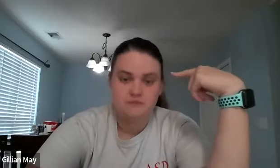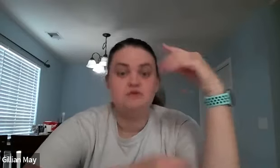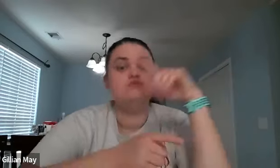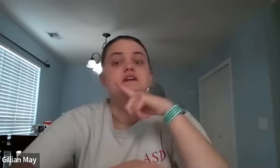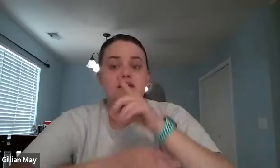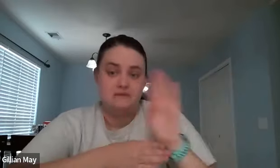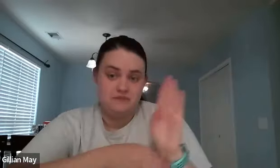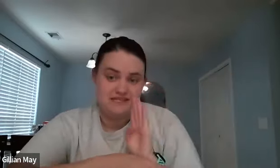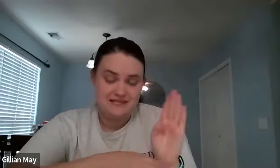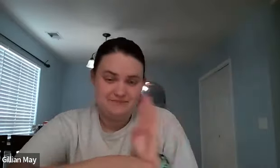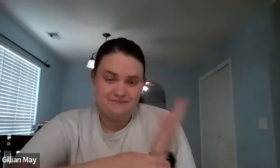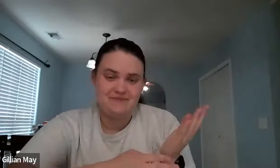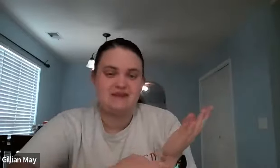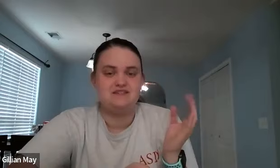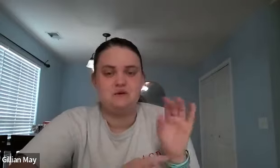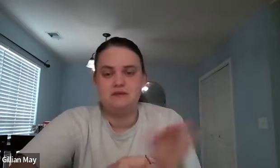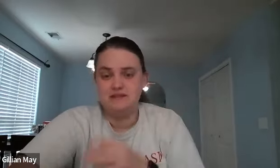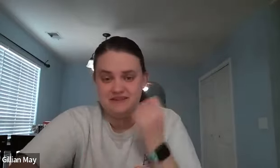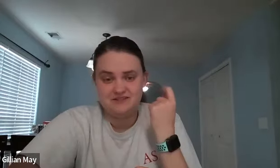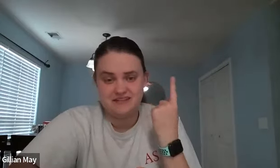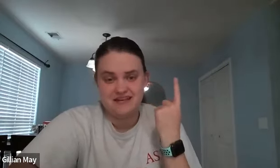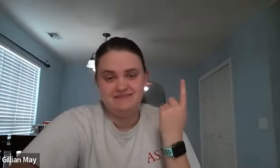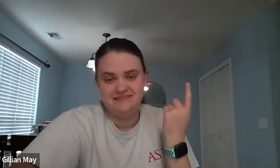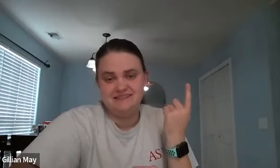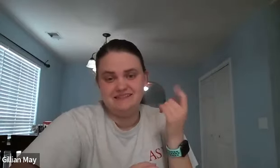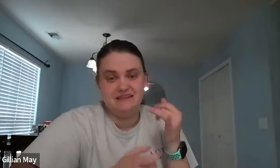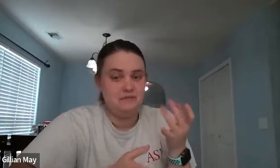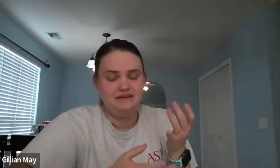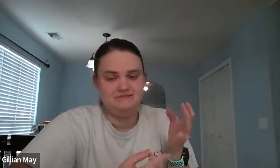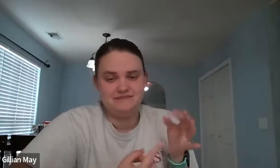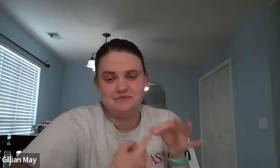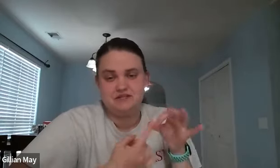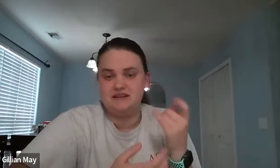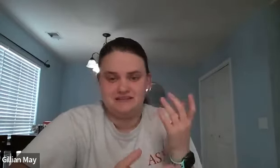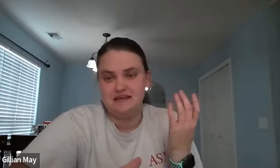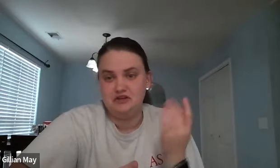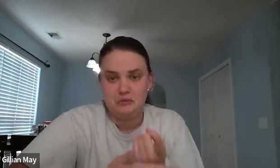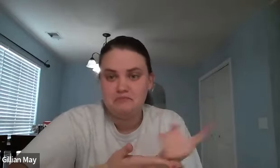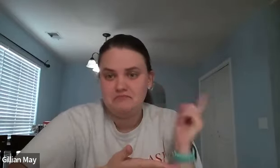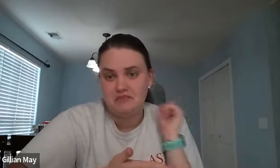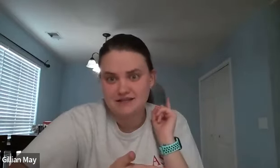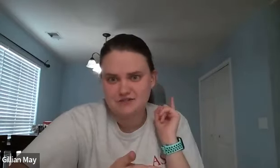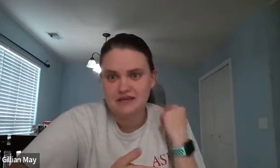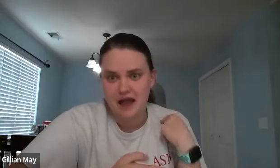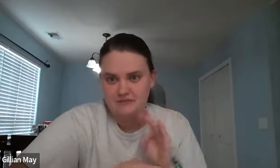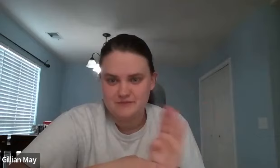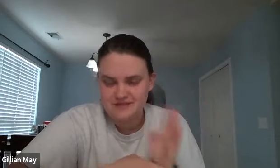be really busy, so I completely understand. I mean, especially because, like, you know, last week I was